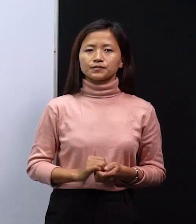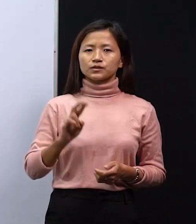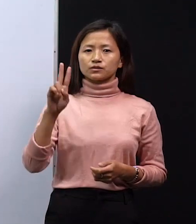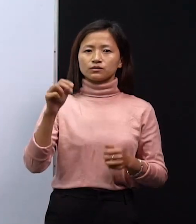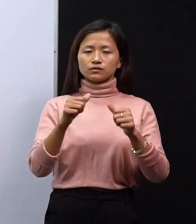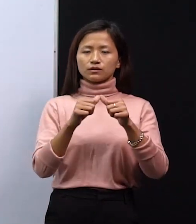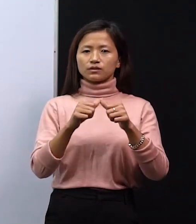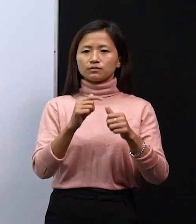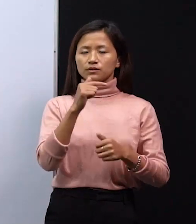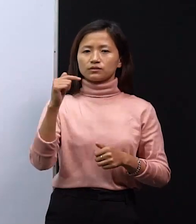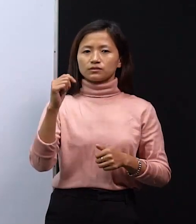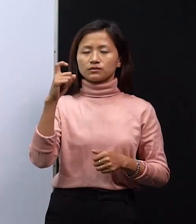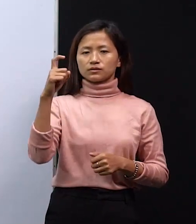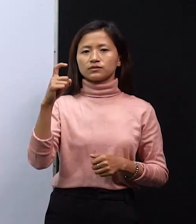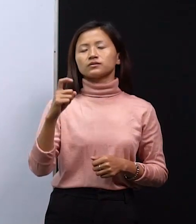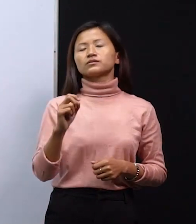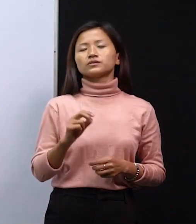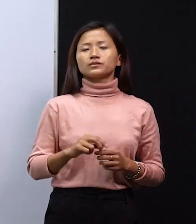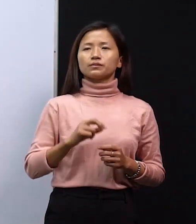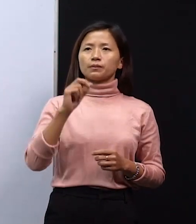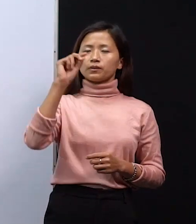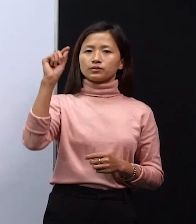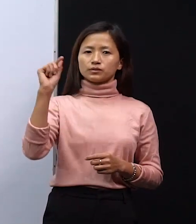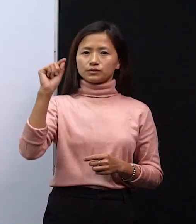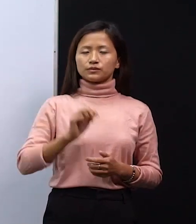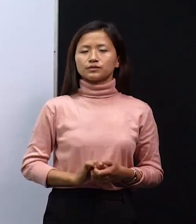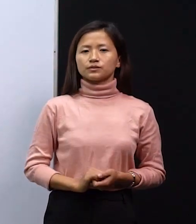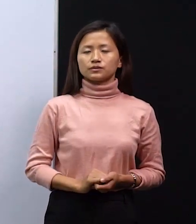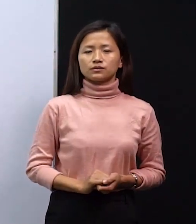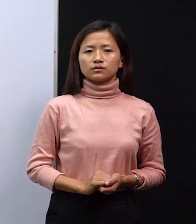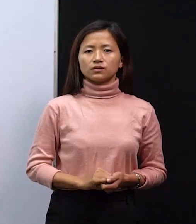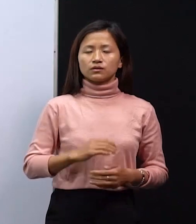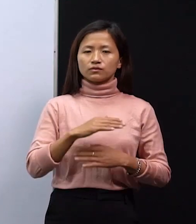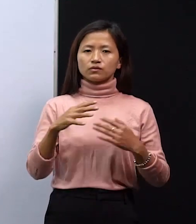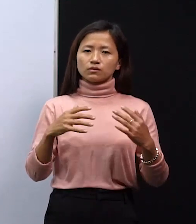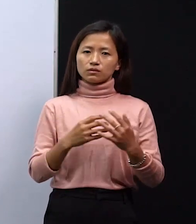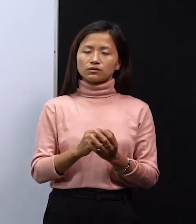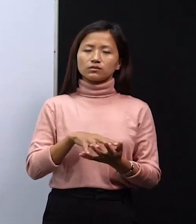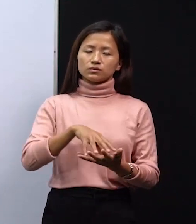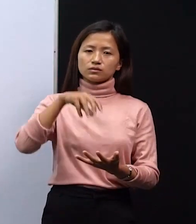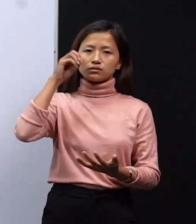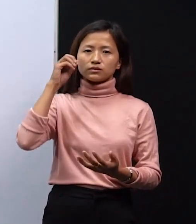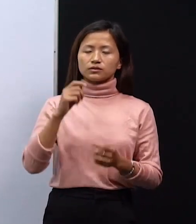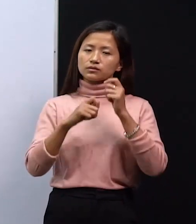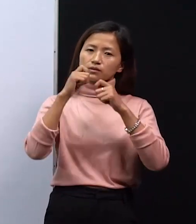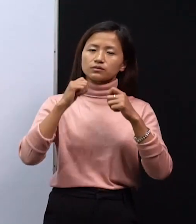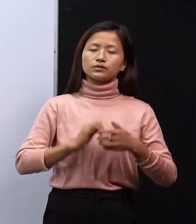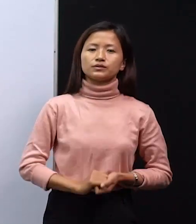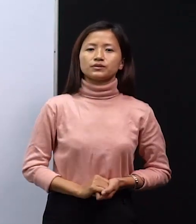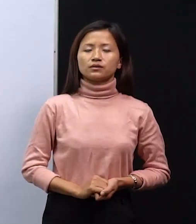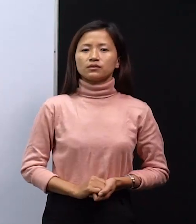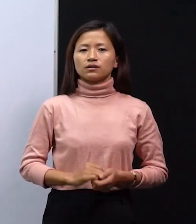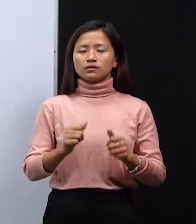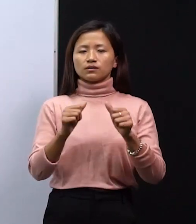2a minus 7 whole to the power 2. Now, we have already learned about this expression,